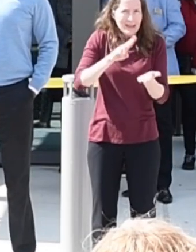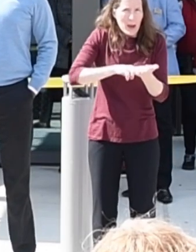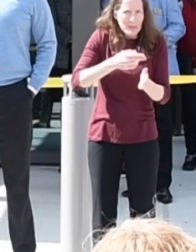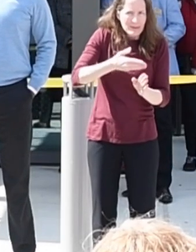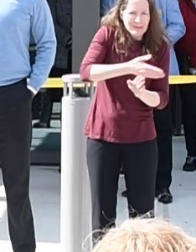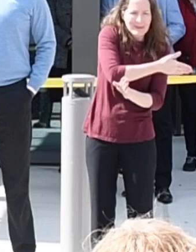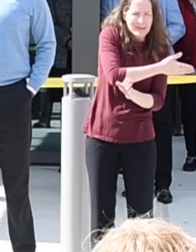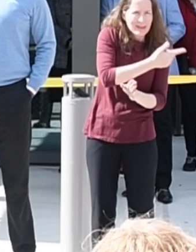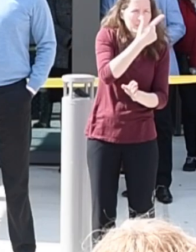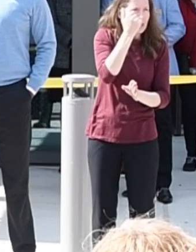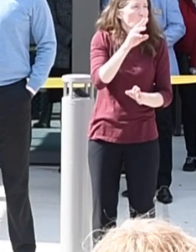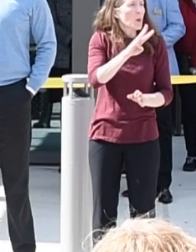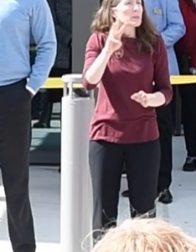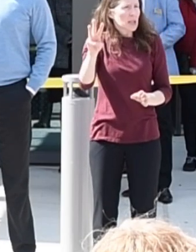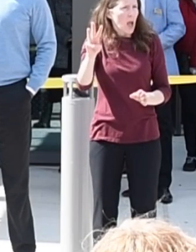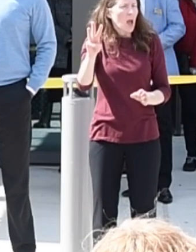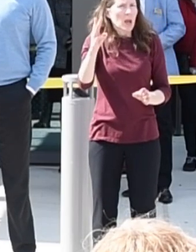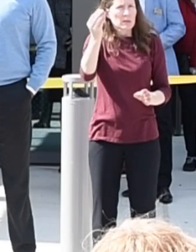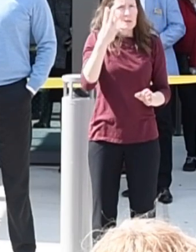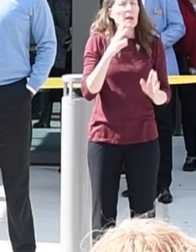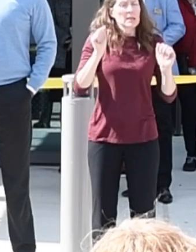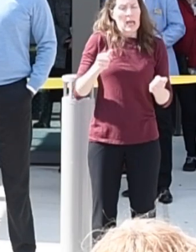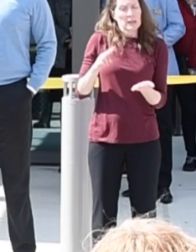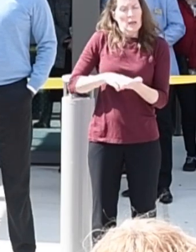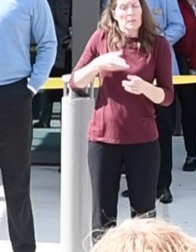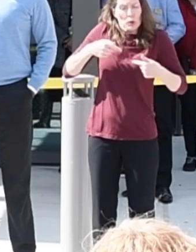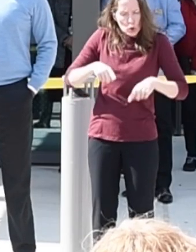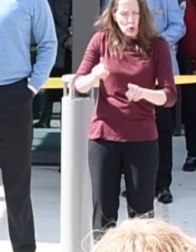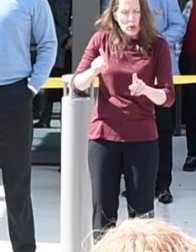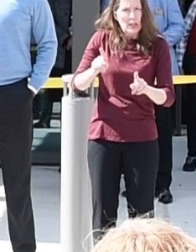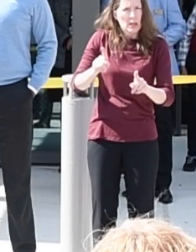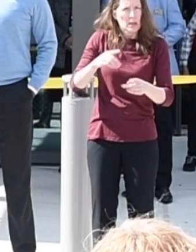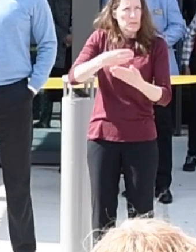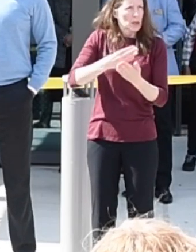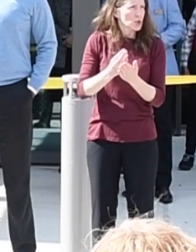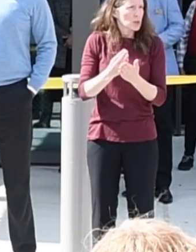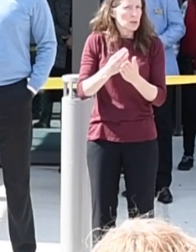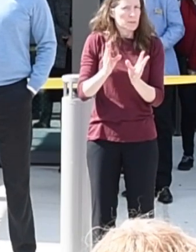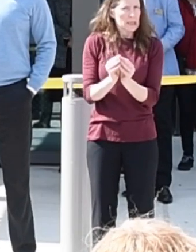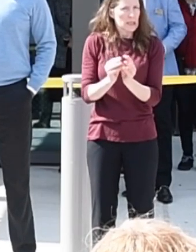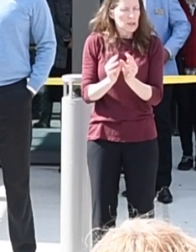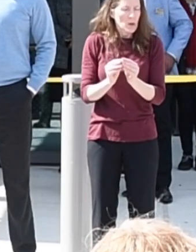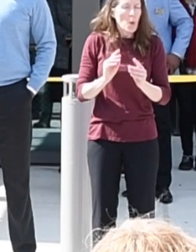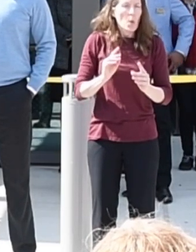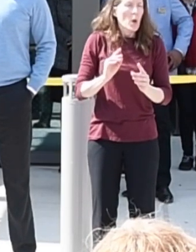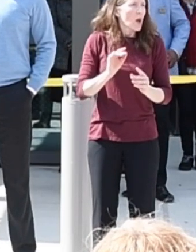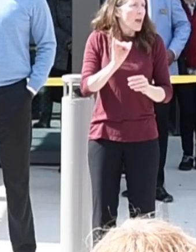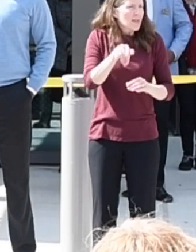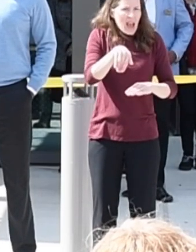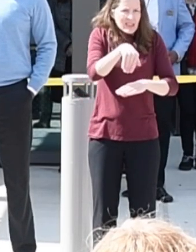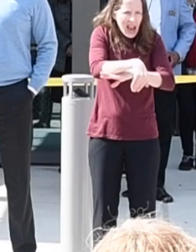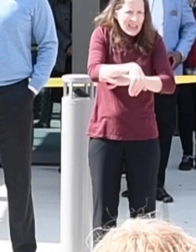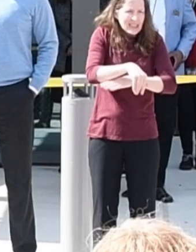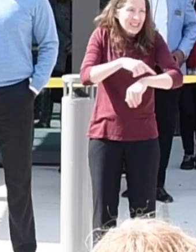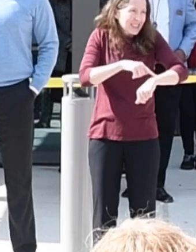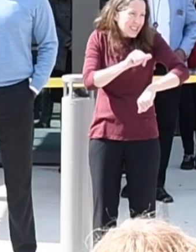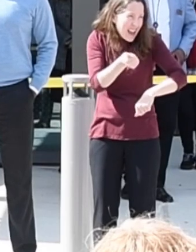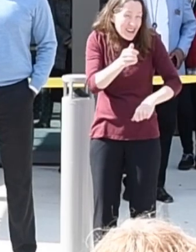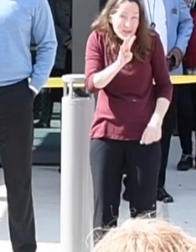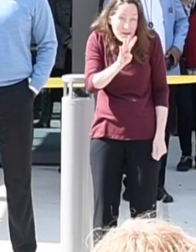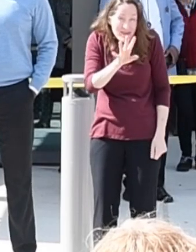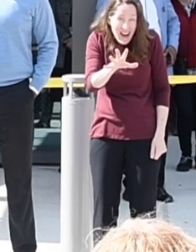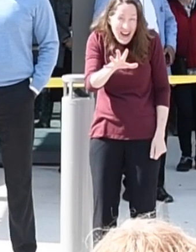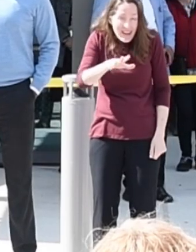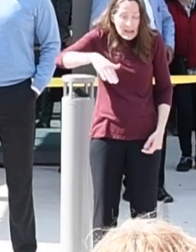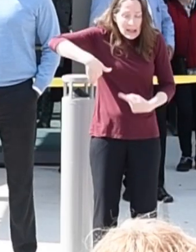said you can sign up at the budget hearing. So when they called us at 10:45 that night, we realized that